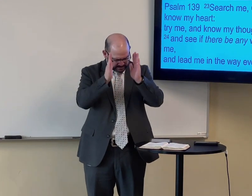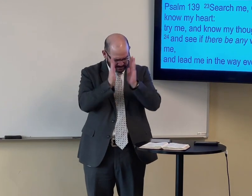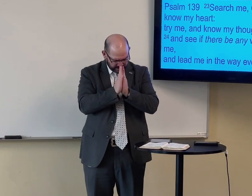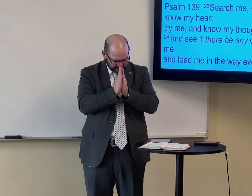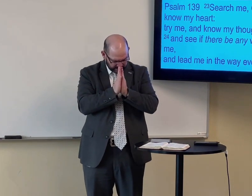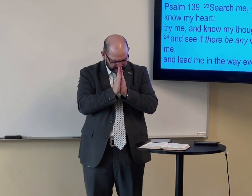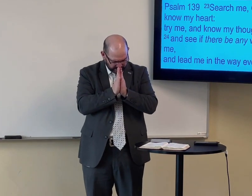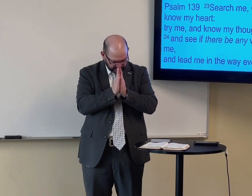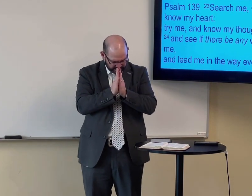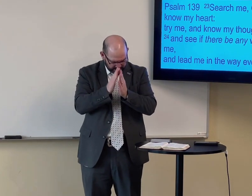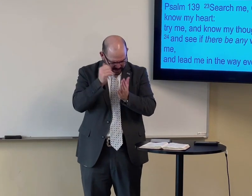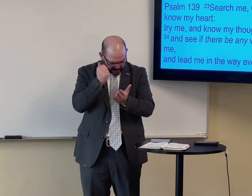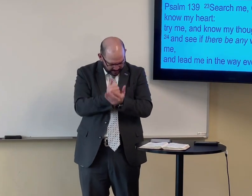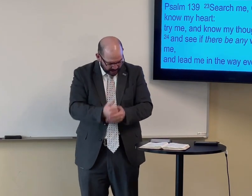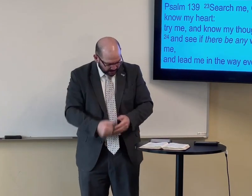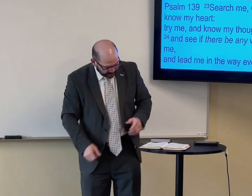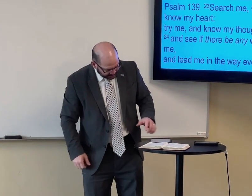in Jesus' name we pray. Amen.